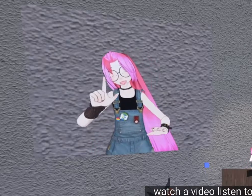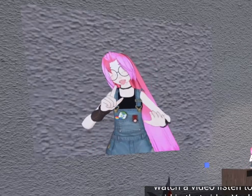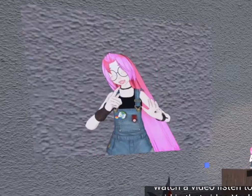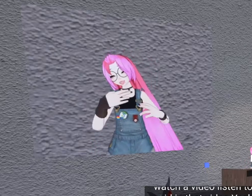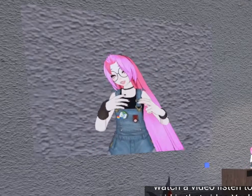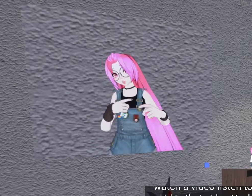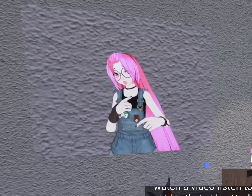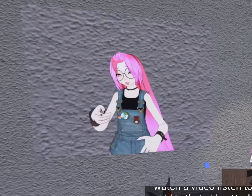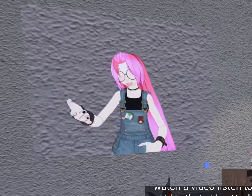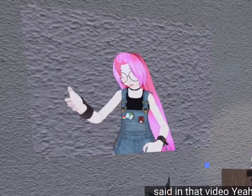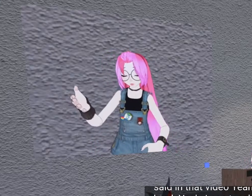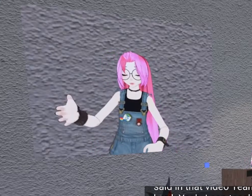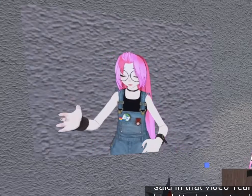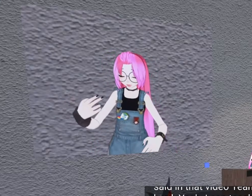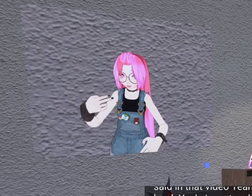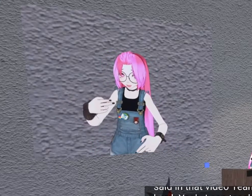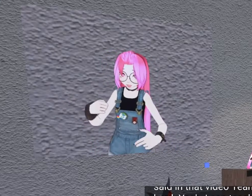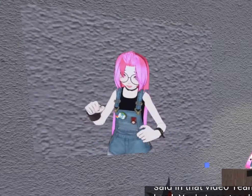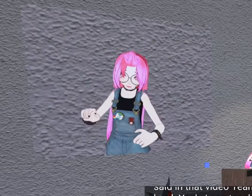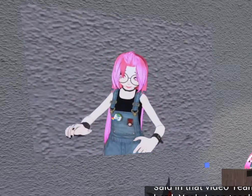classifiers and name signs. All right. What's up, Pegs?